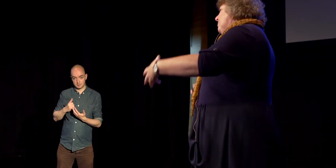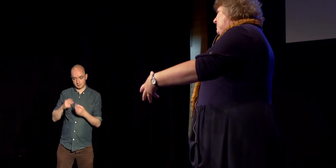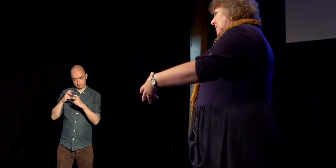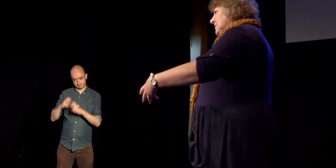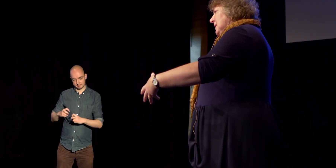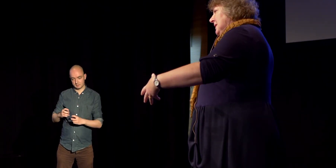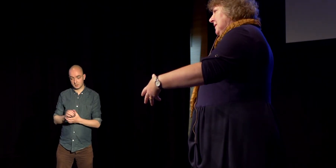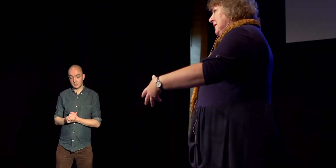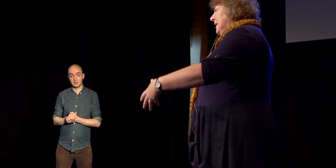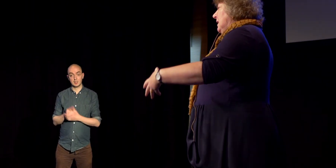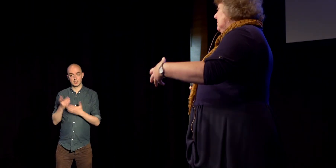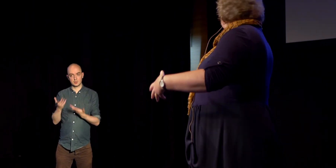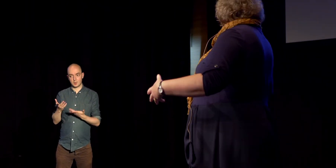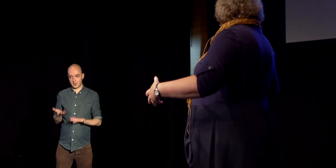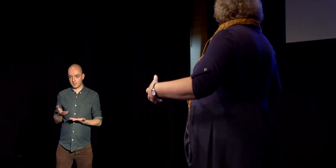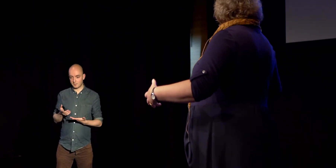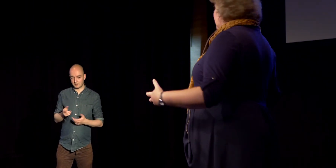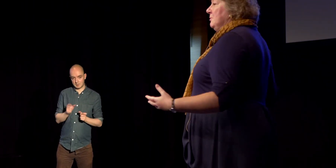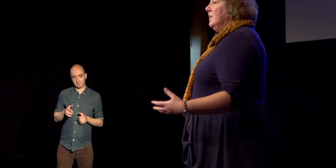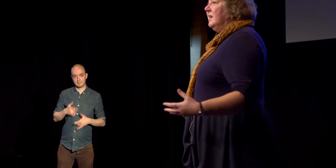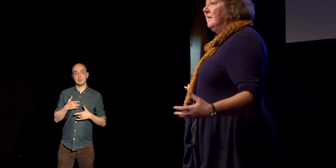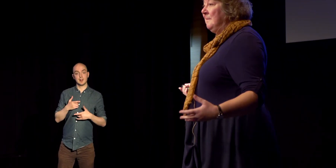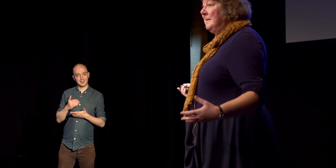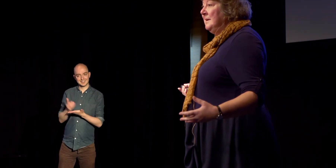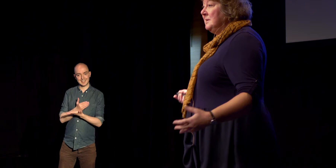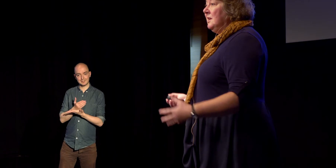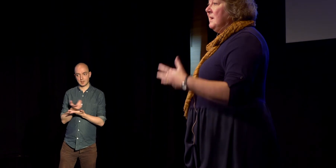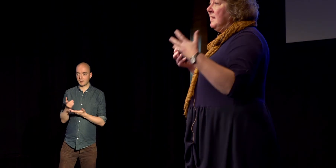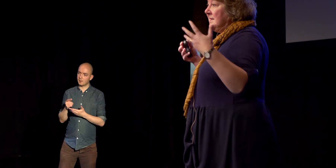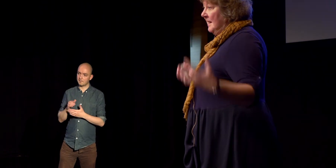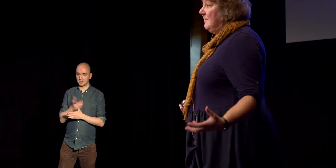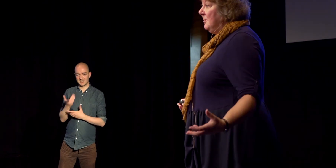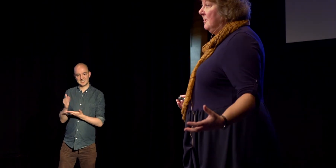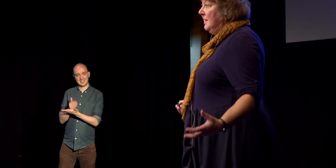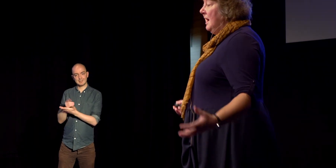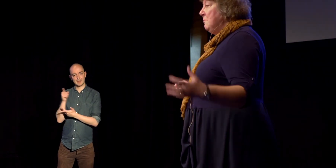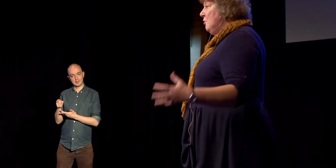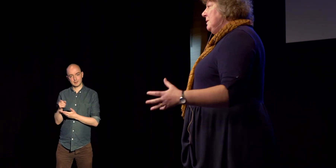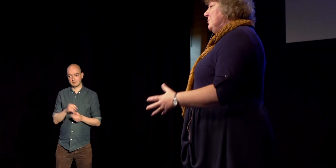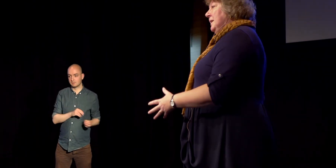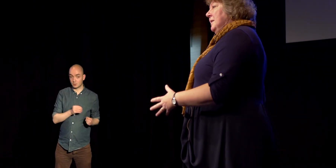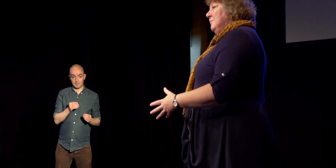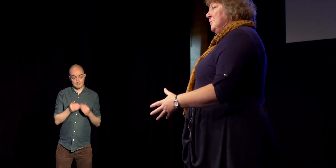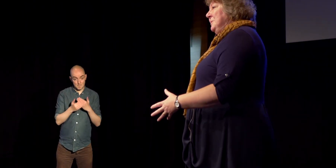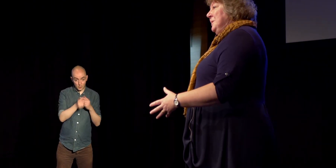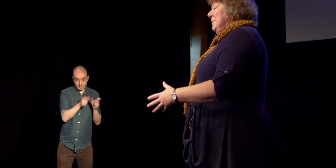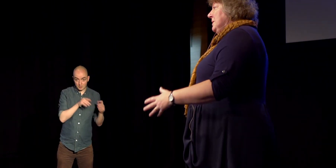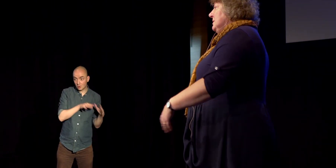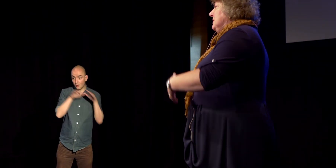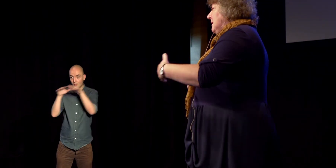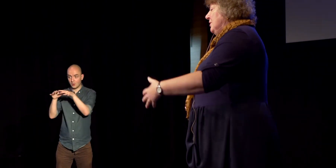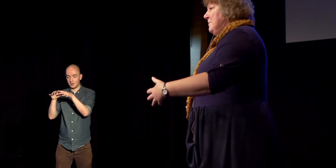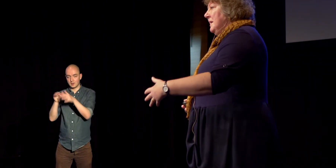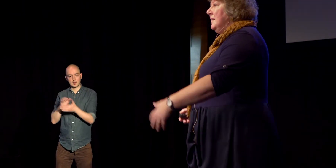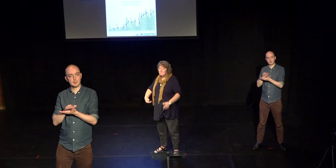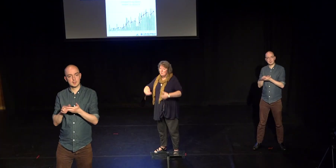consequence, more people go skiing, and of course that means more people die. So you make it safer, and more people get killed. Because